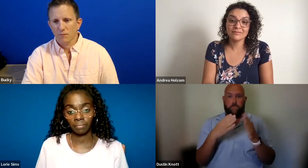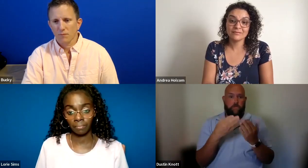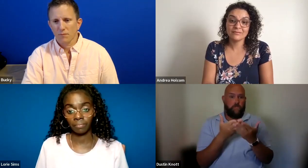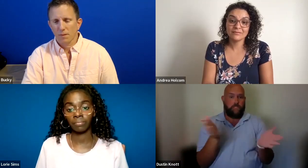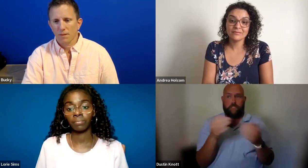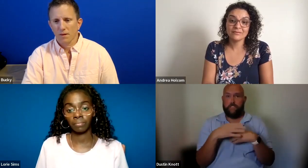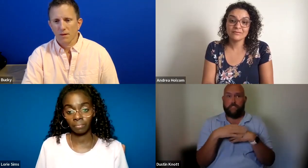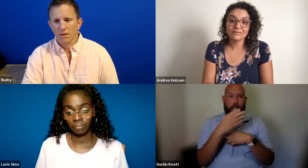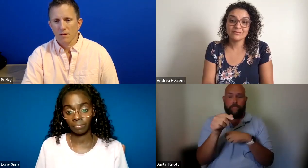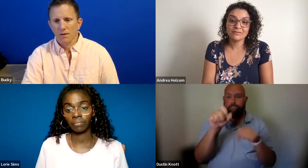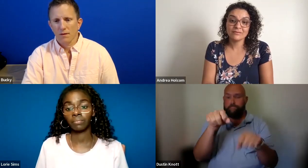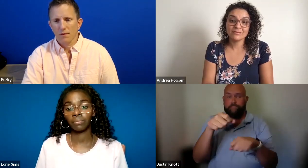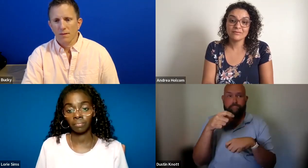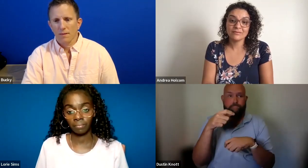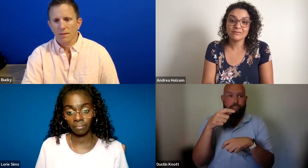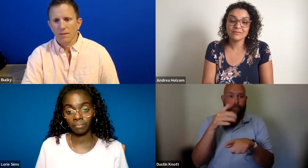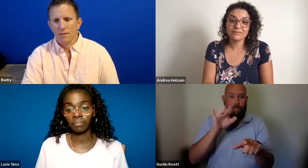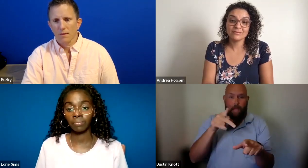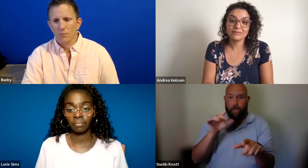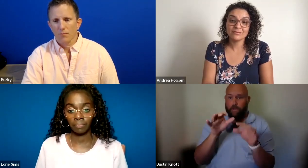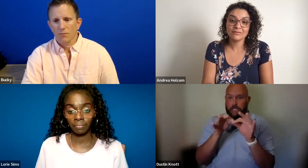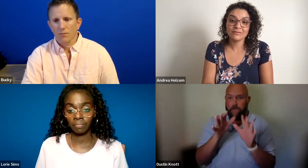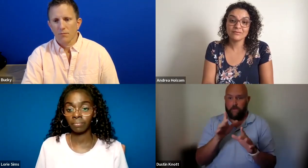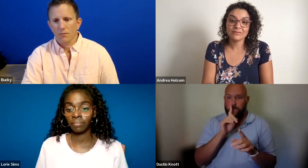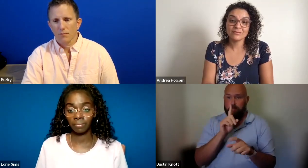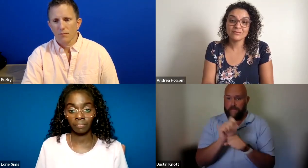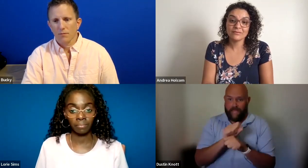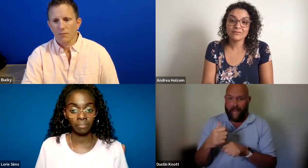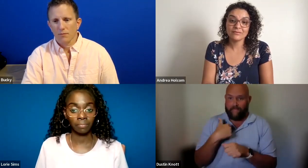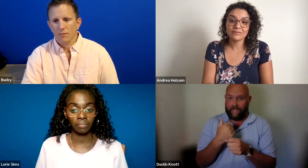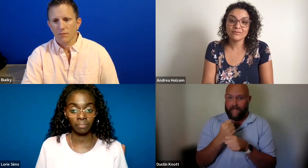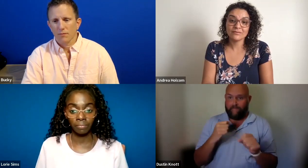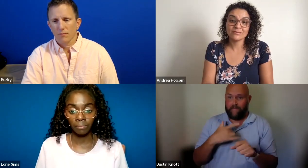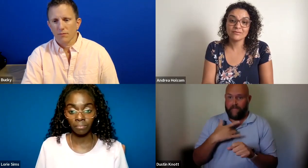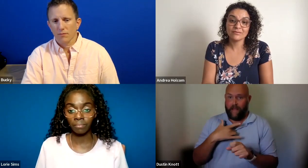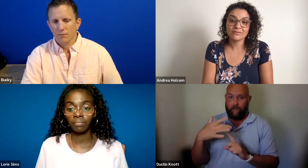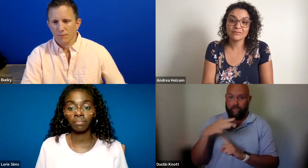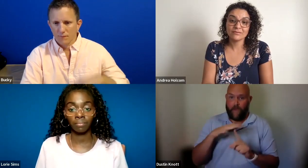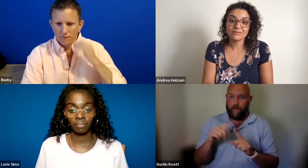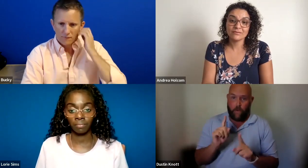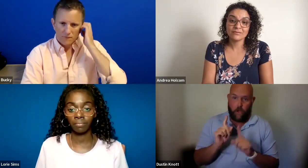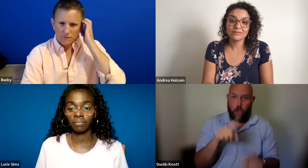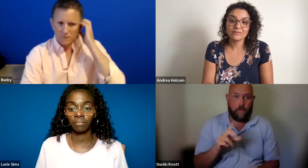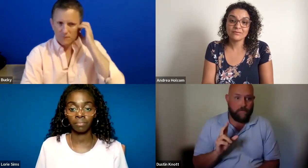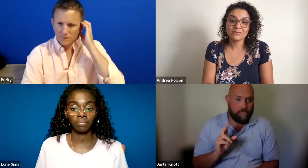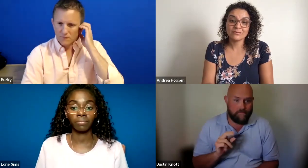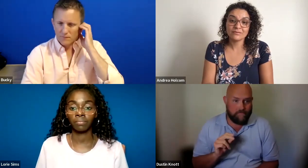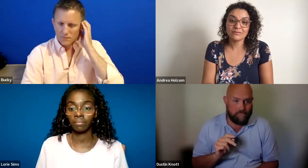this is it's daily. And what I'm seeing out in the community, it's not there. And looking at BIPOC